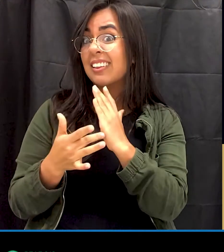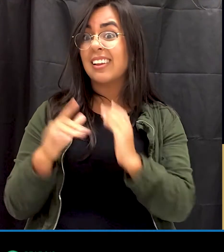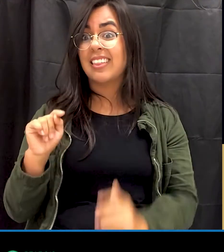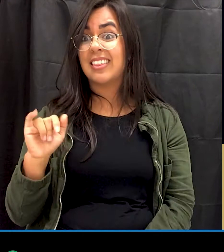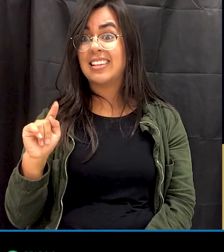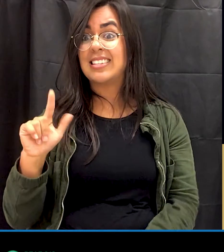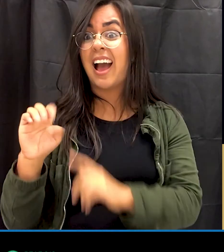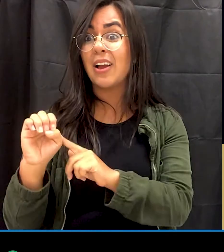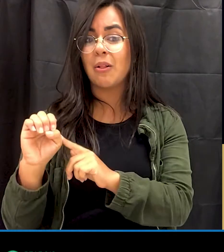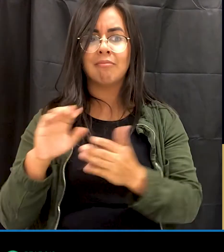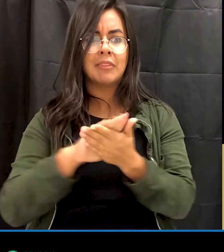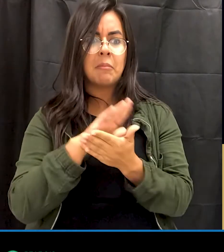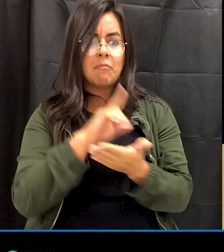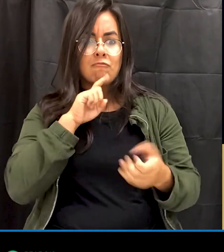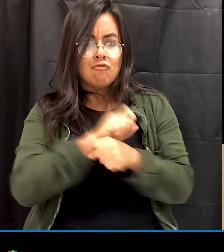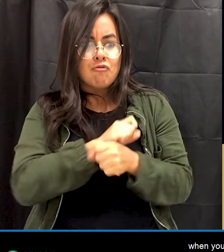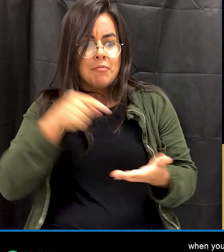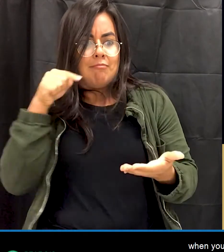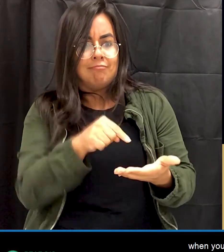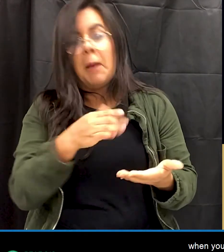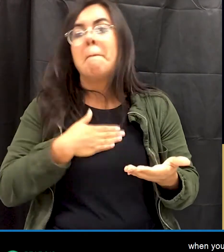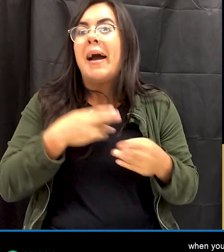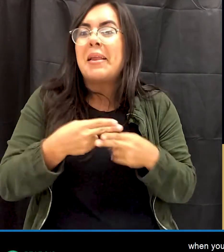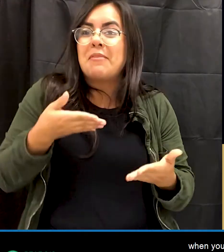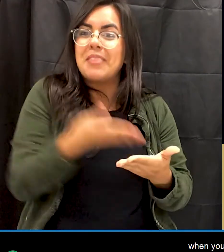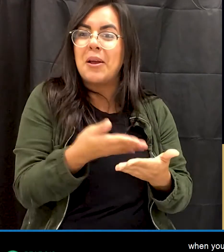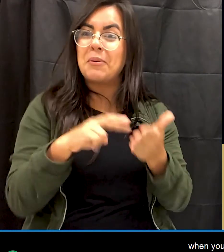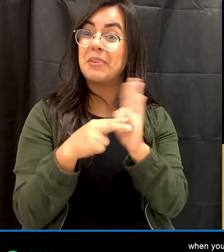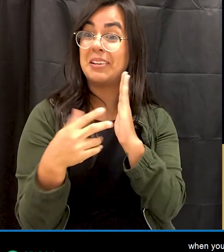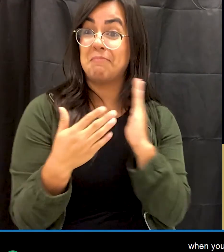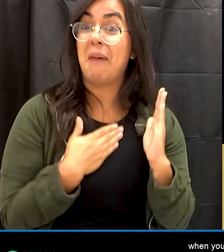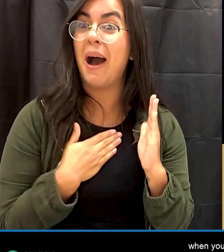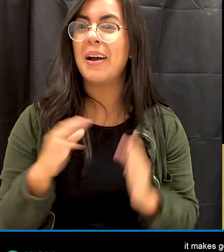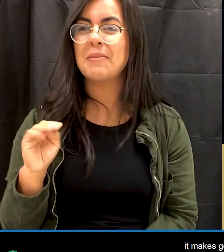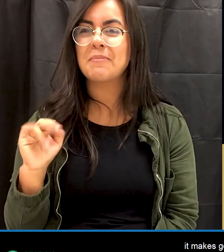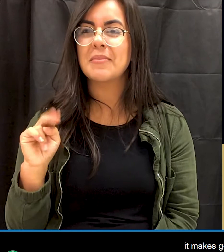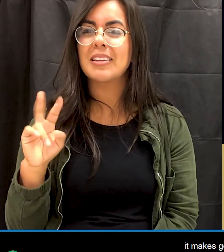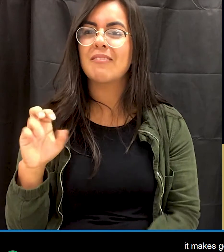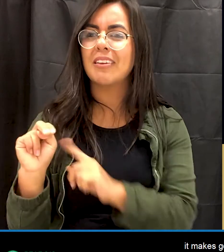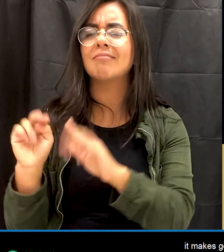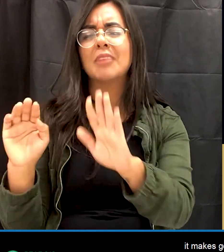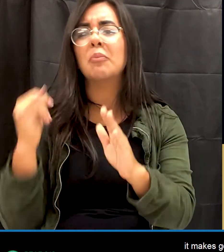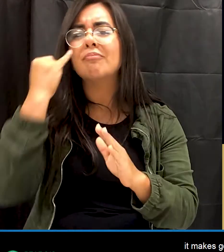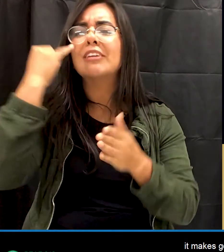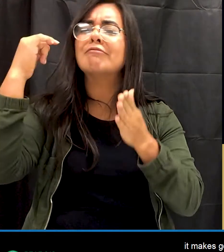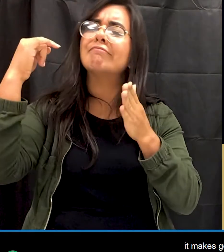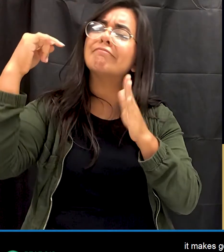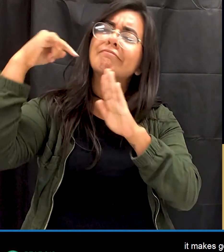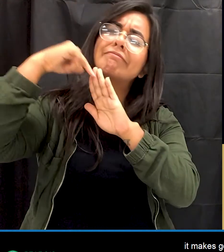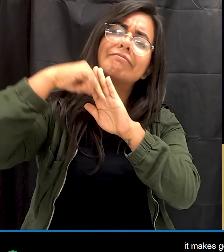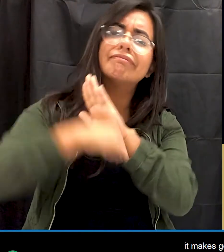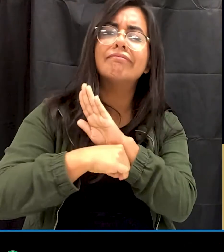So these are the kinds of things where when you actually look into the details of it, it makes good sense and there's no